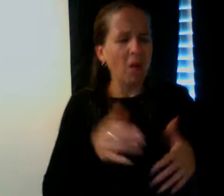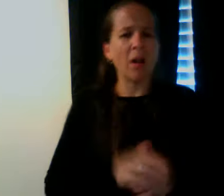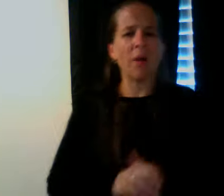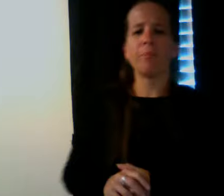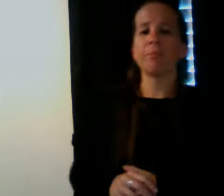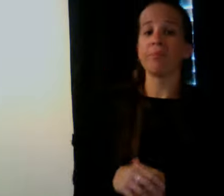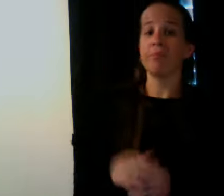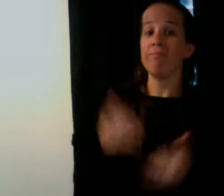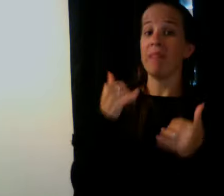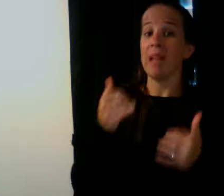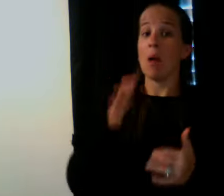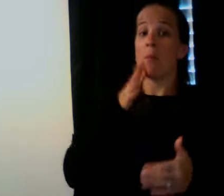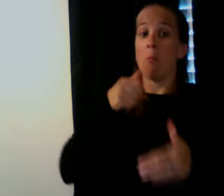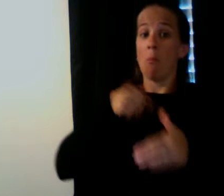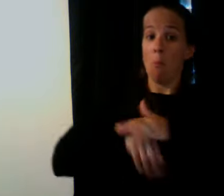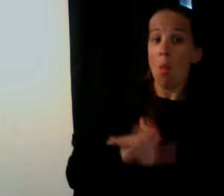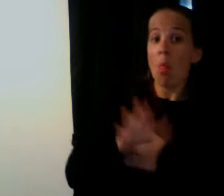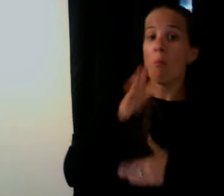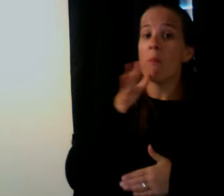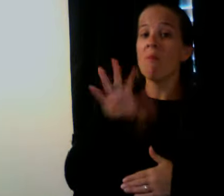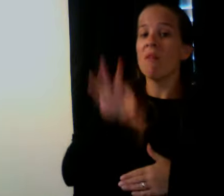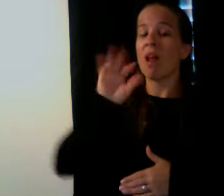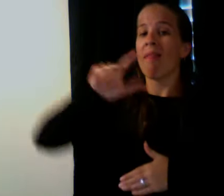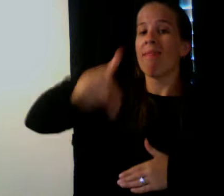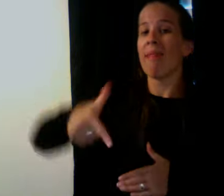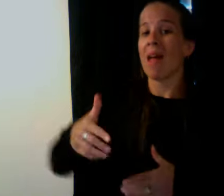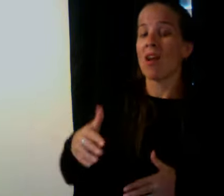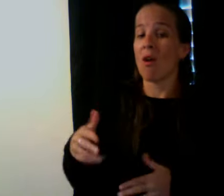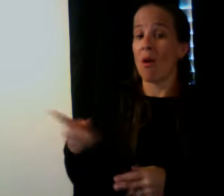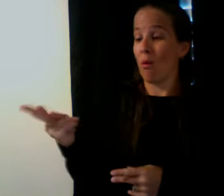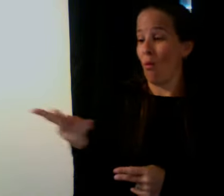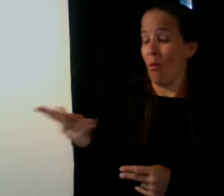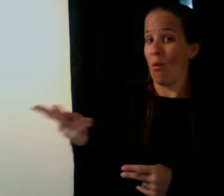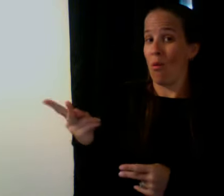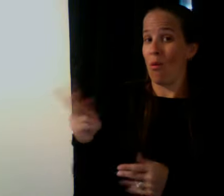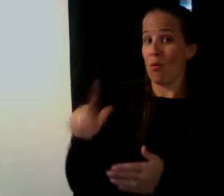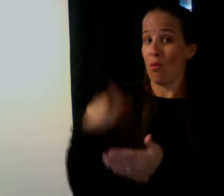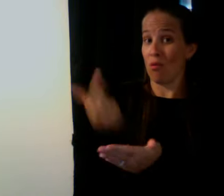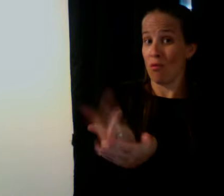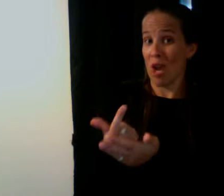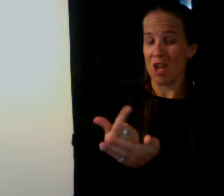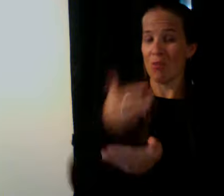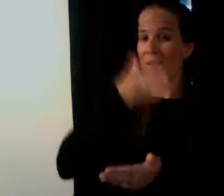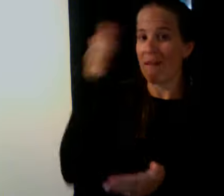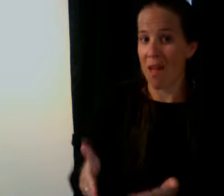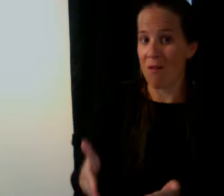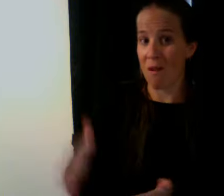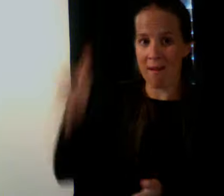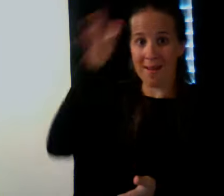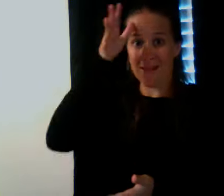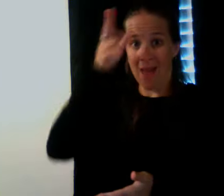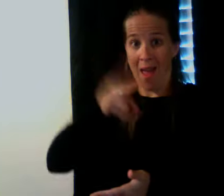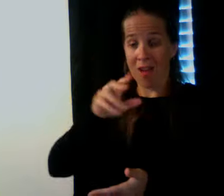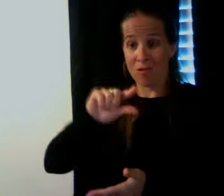never graduated from college and that my father had never graduated from high school. She refused to sign the final adoption